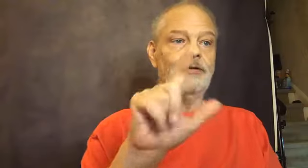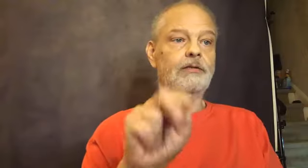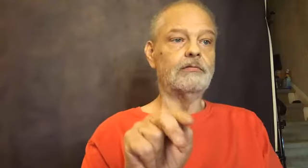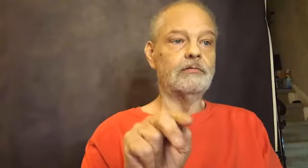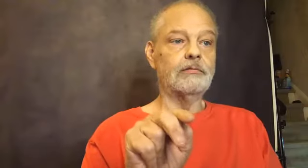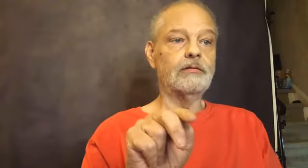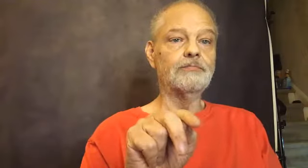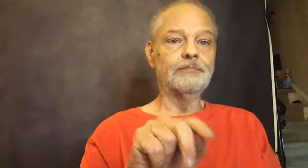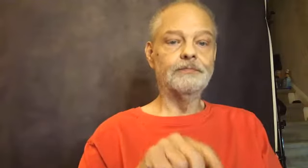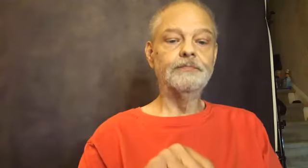illion.